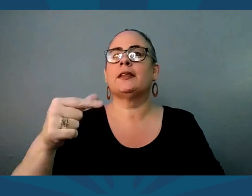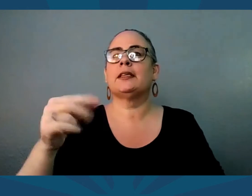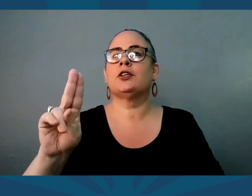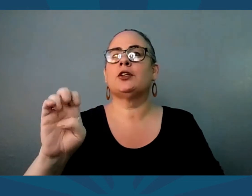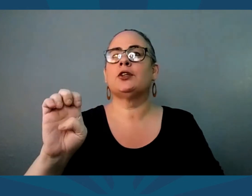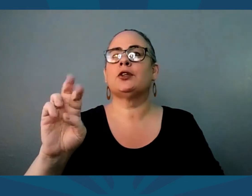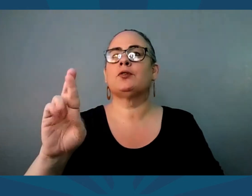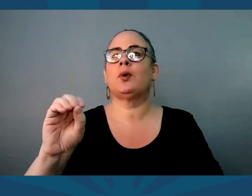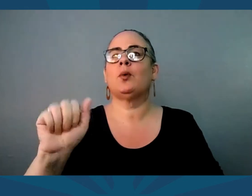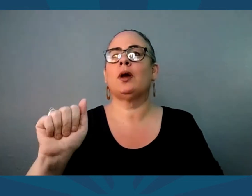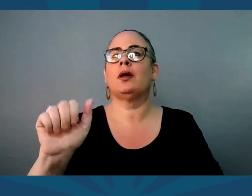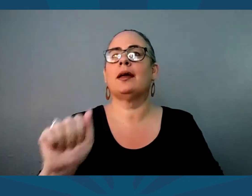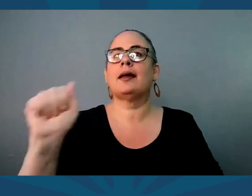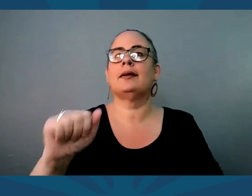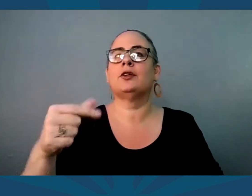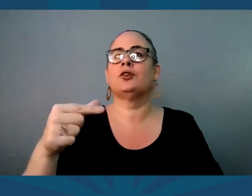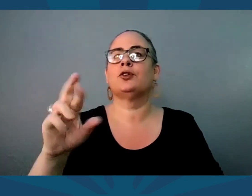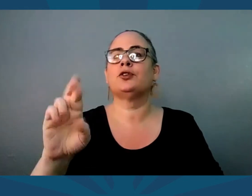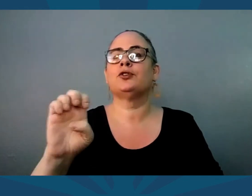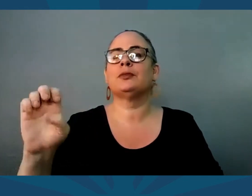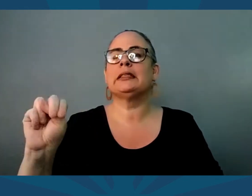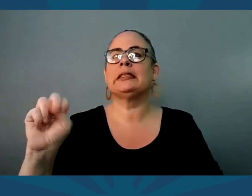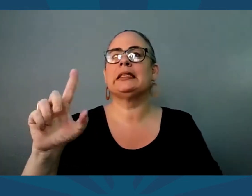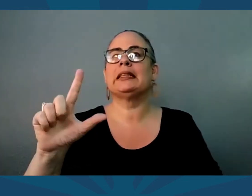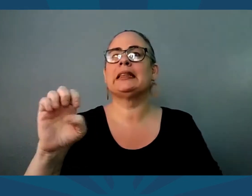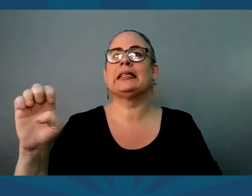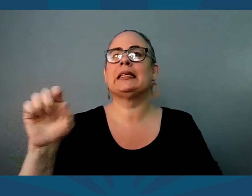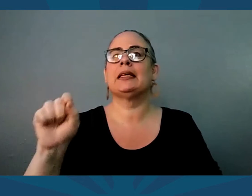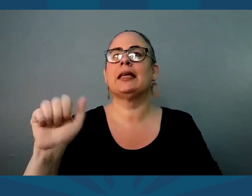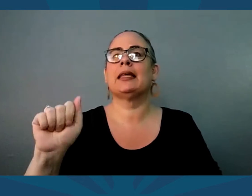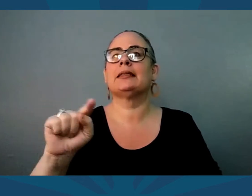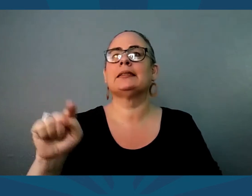B. Figueroa at